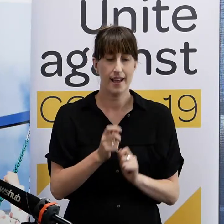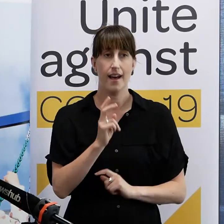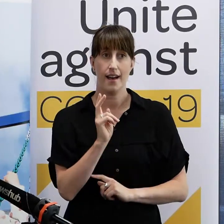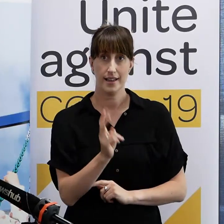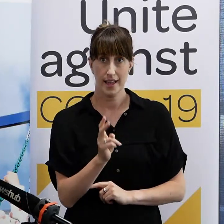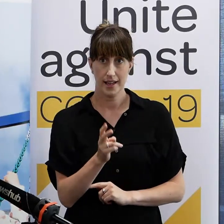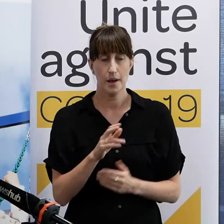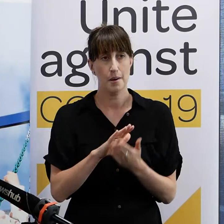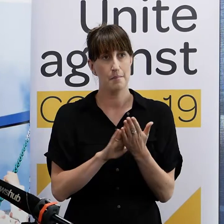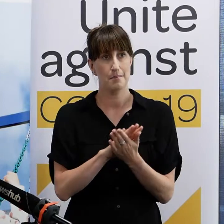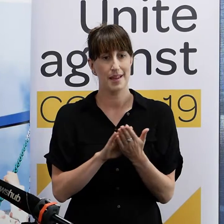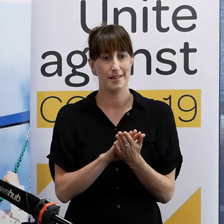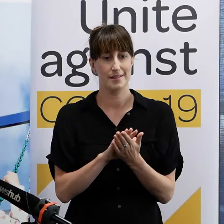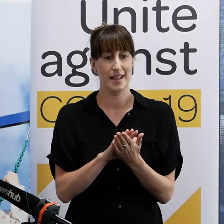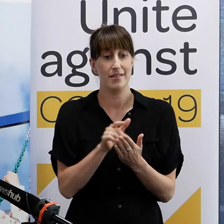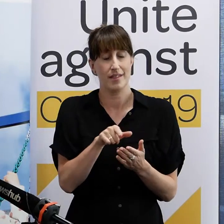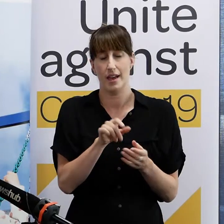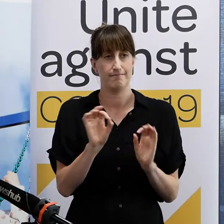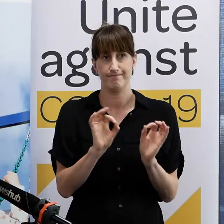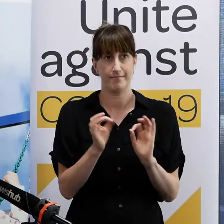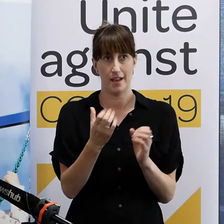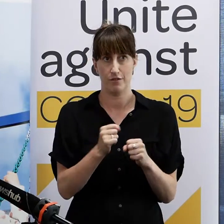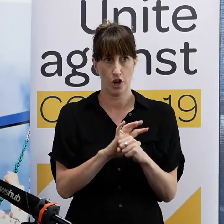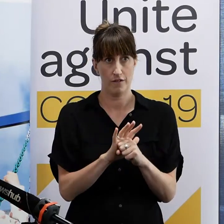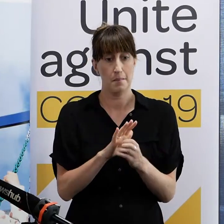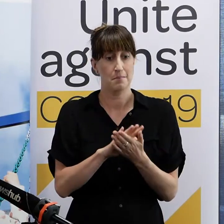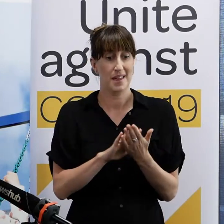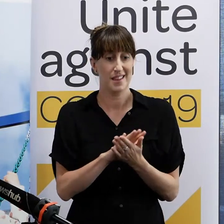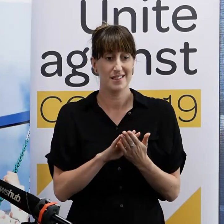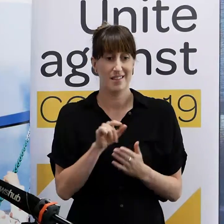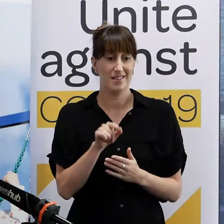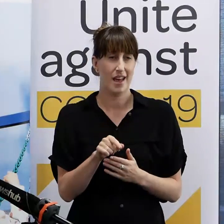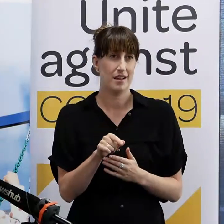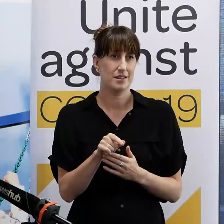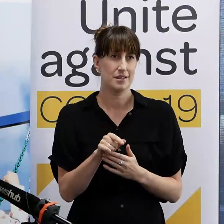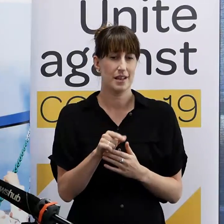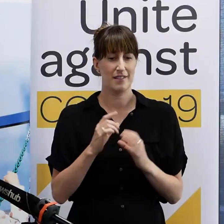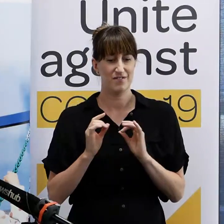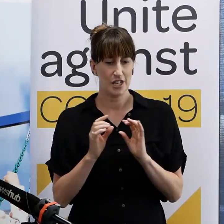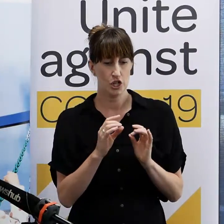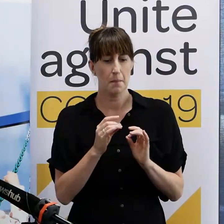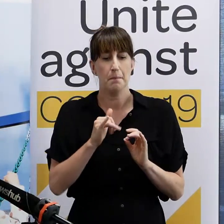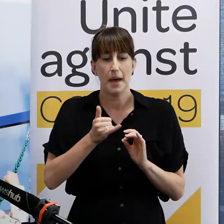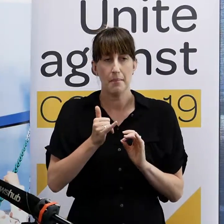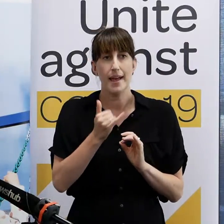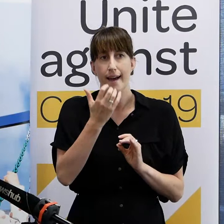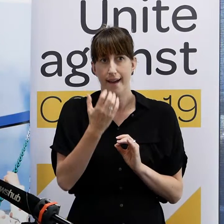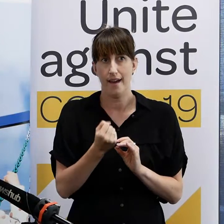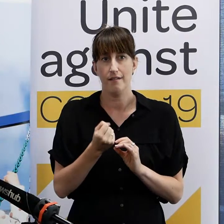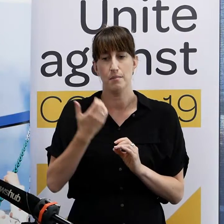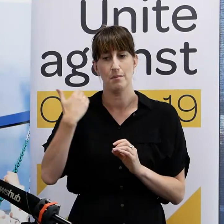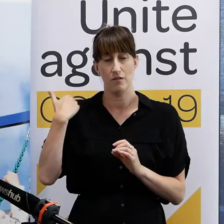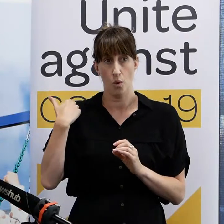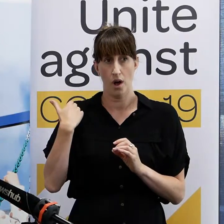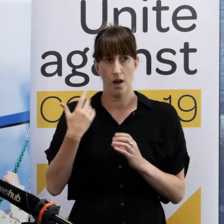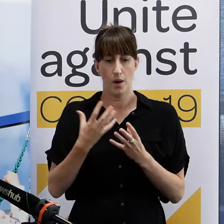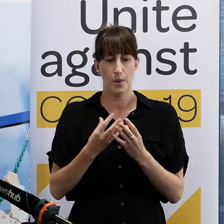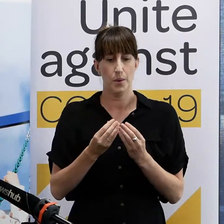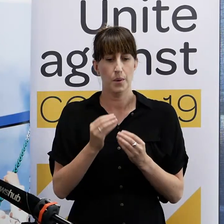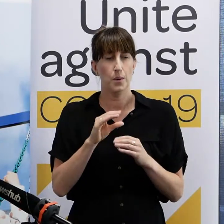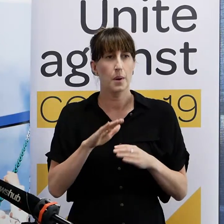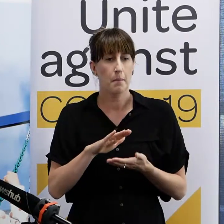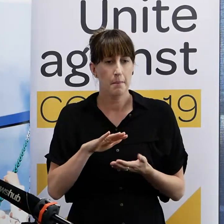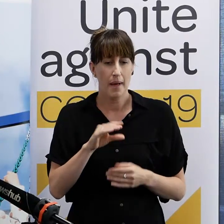false positive or an early but very fleeting mild infection that doesn't present any risk and has now passed. She